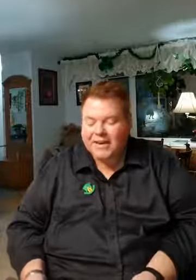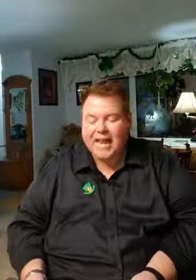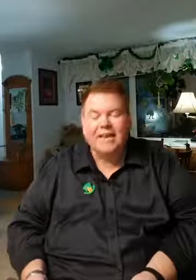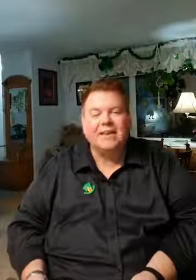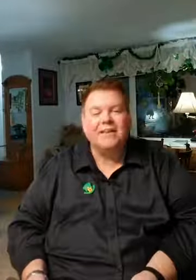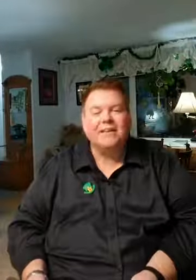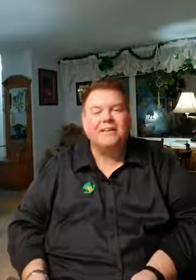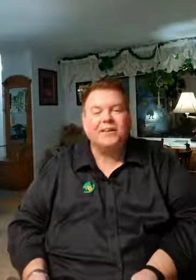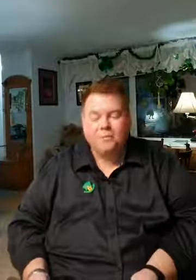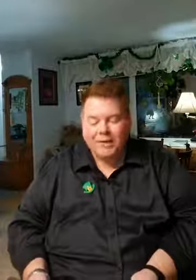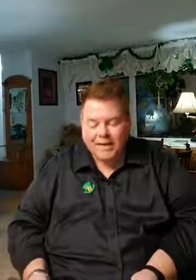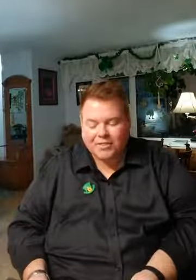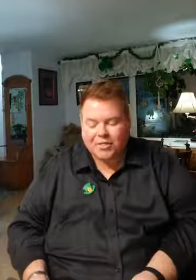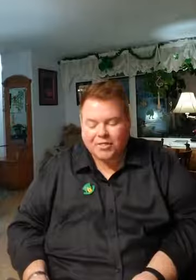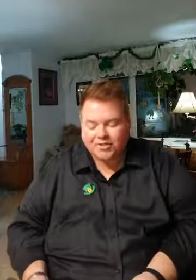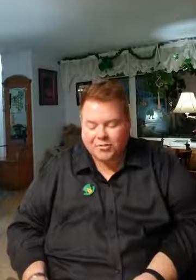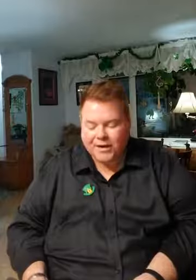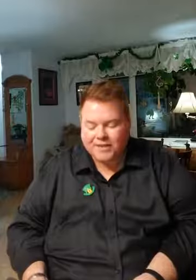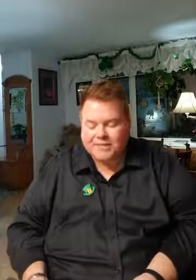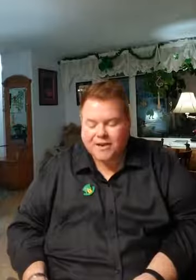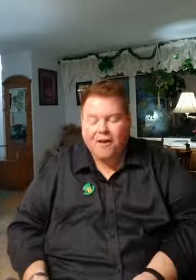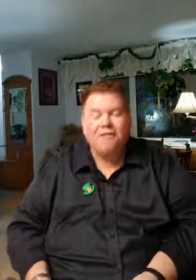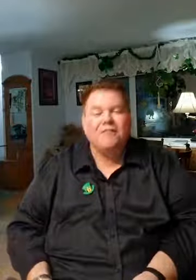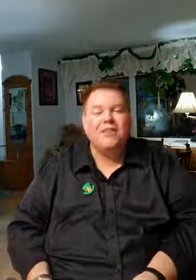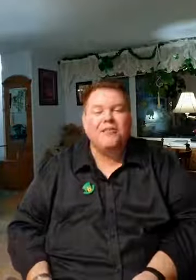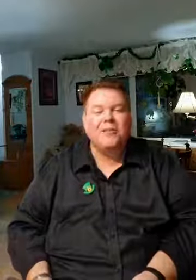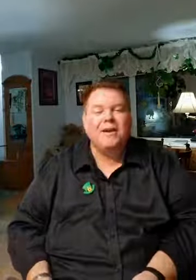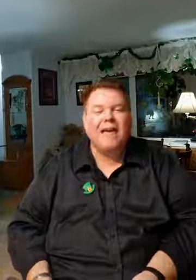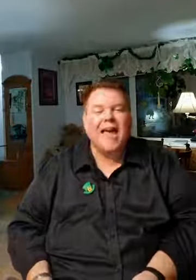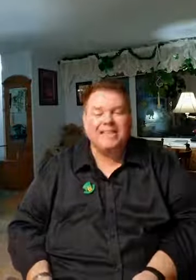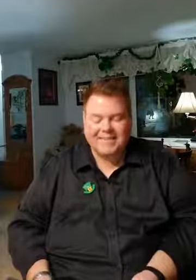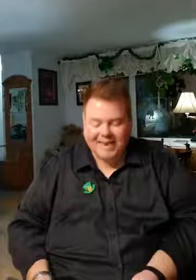lake, beneath the trees, fluttering